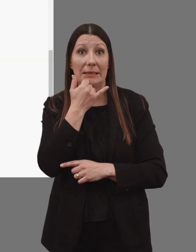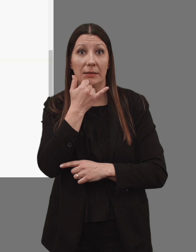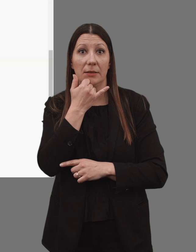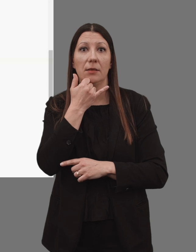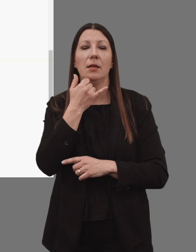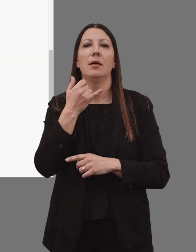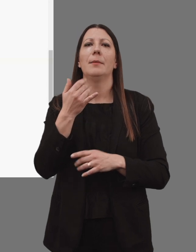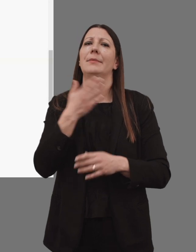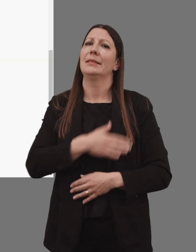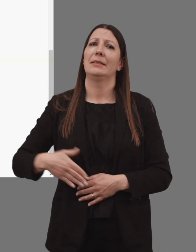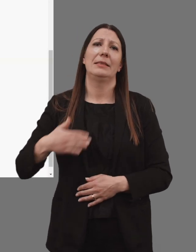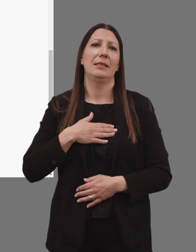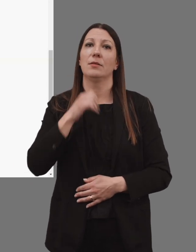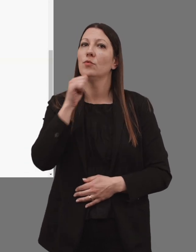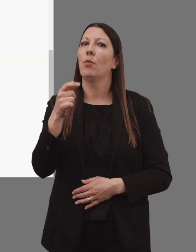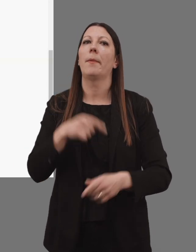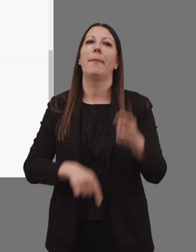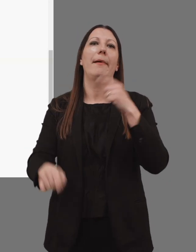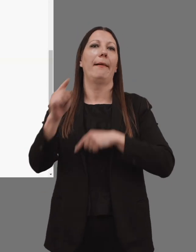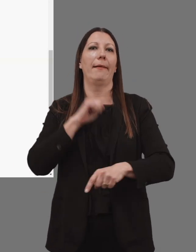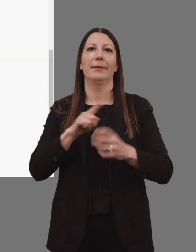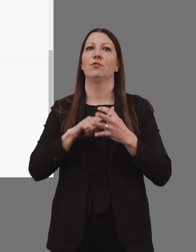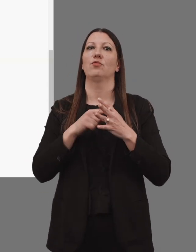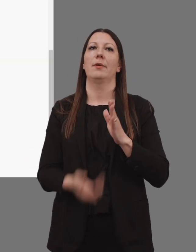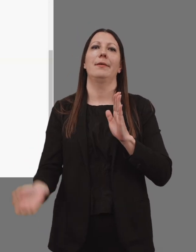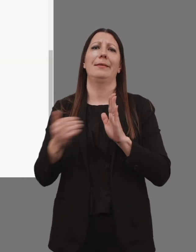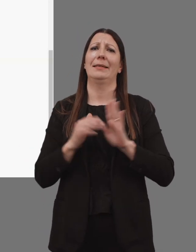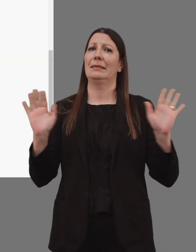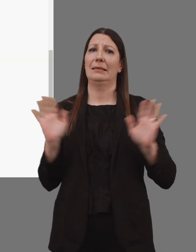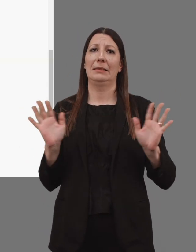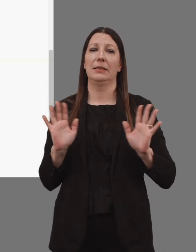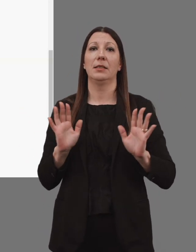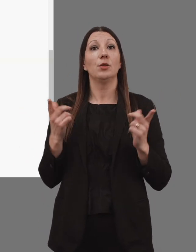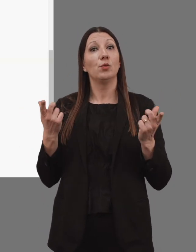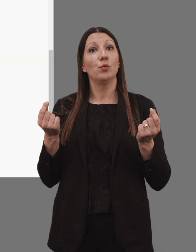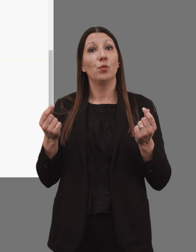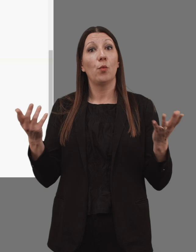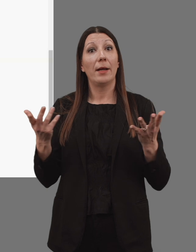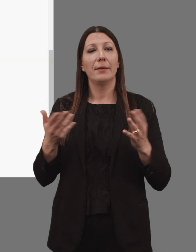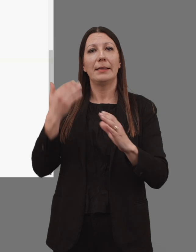a new application. All you have to do is email